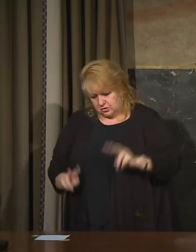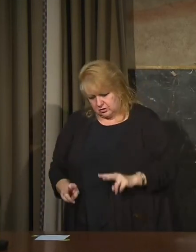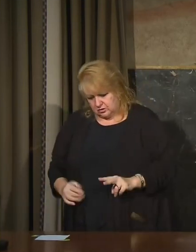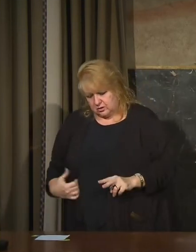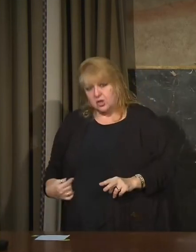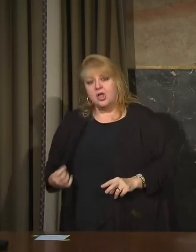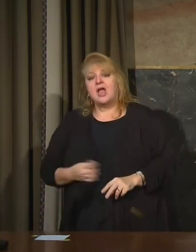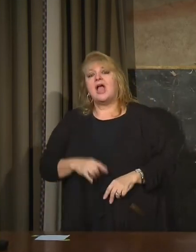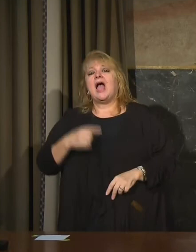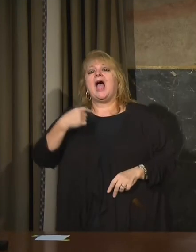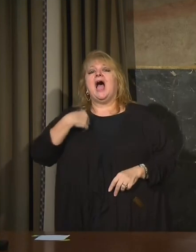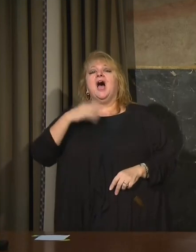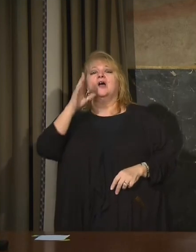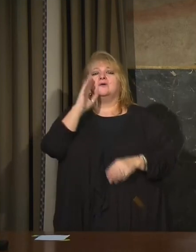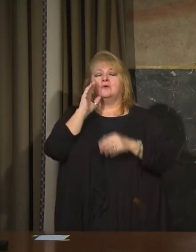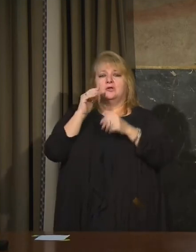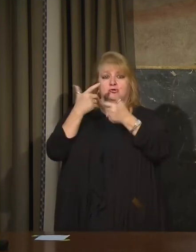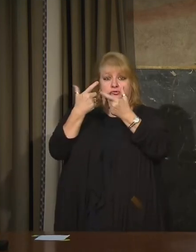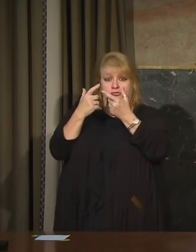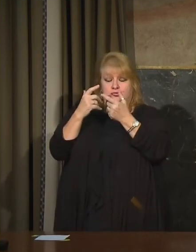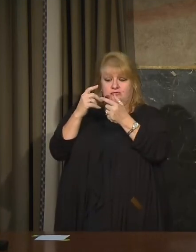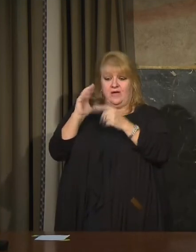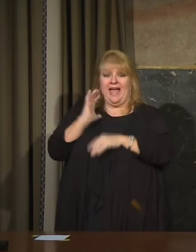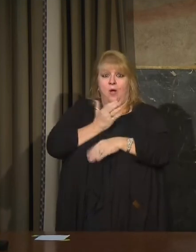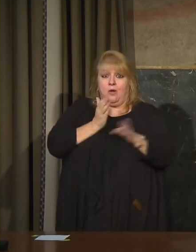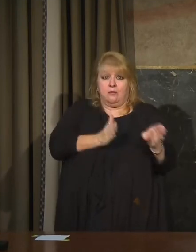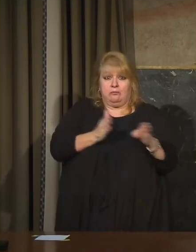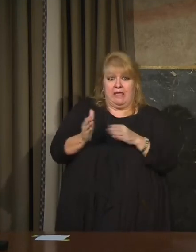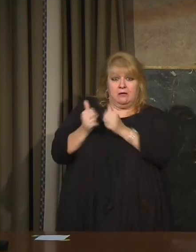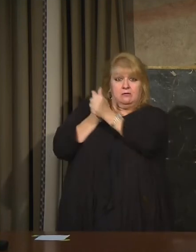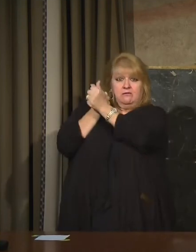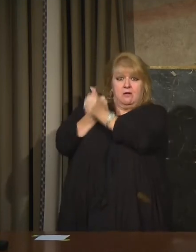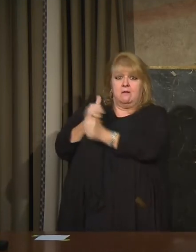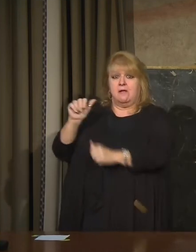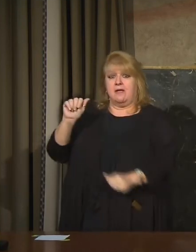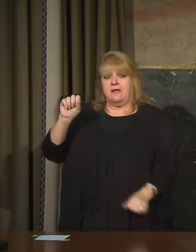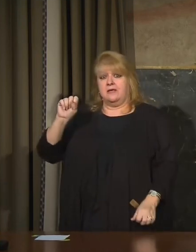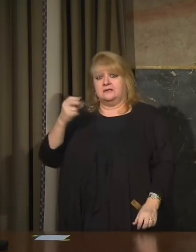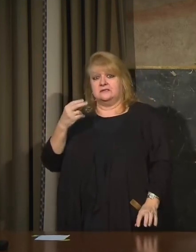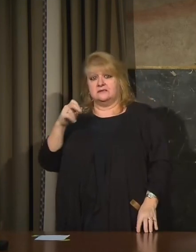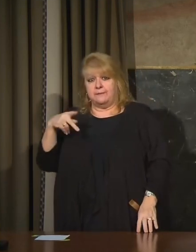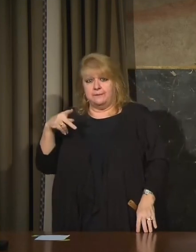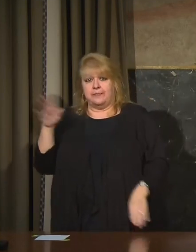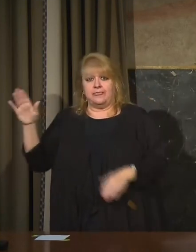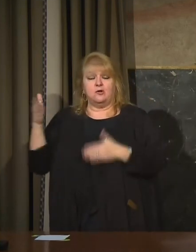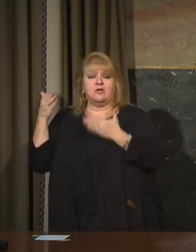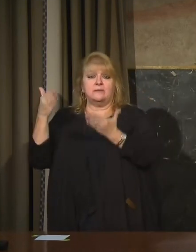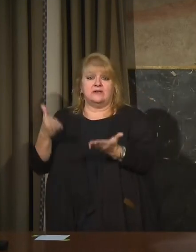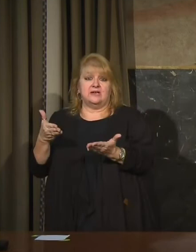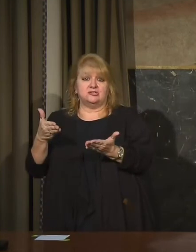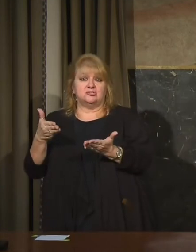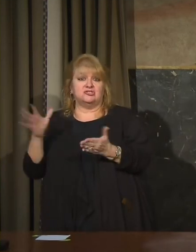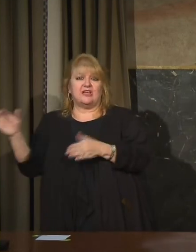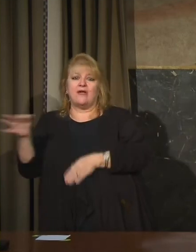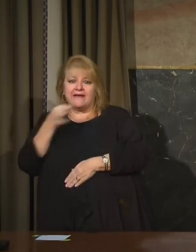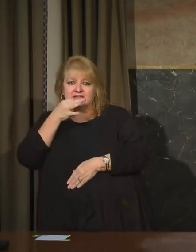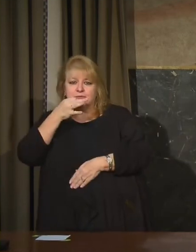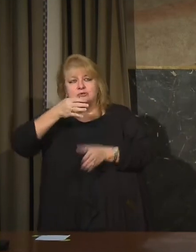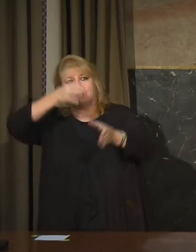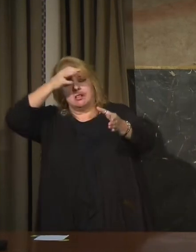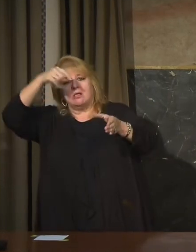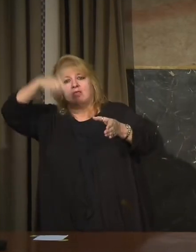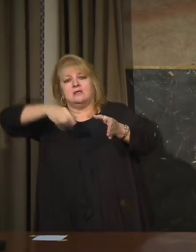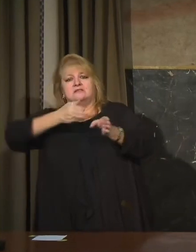to those ACIP recommendations, because we know that those are experts in the field. They're looking at this disease, these